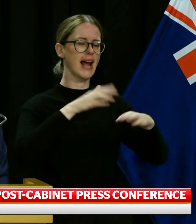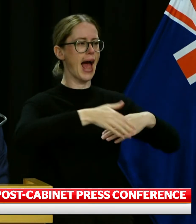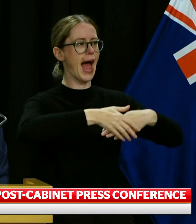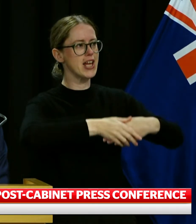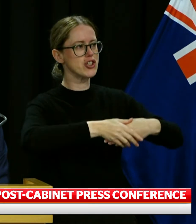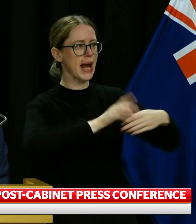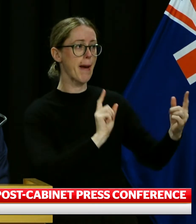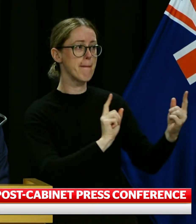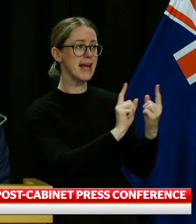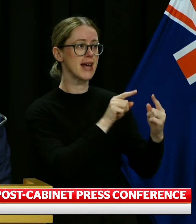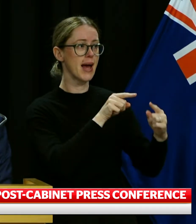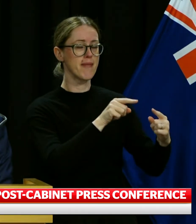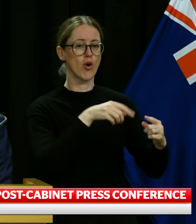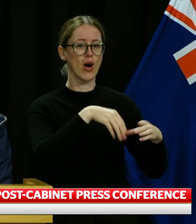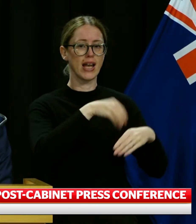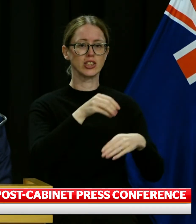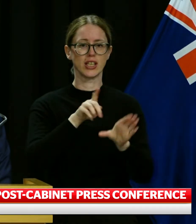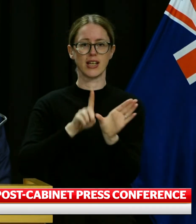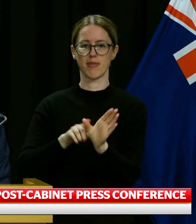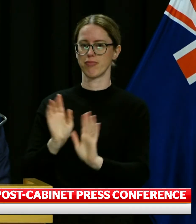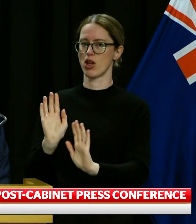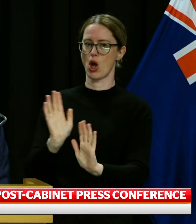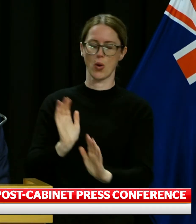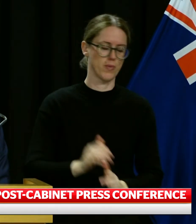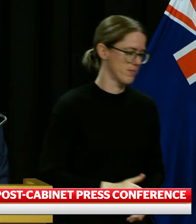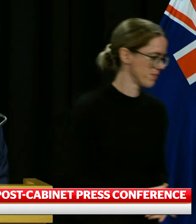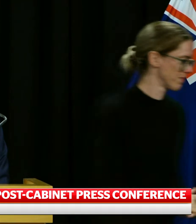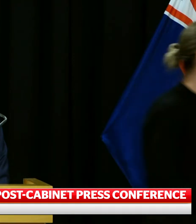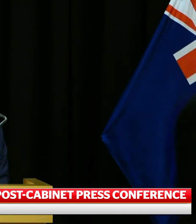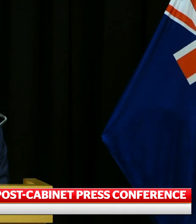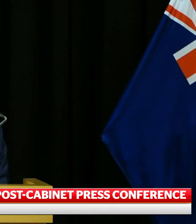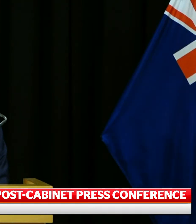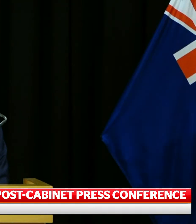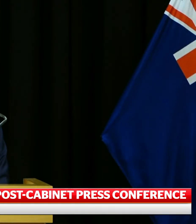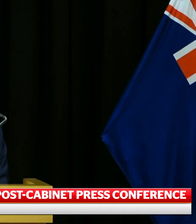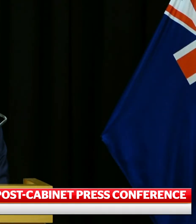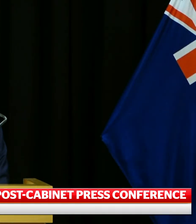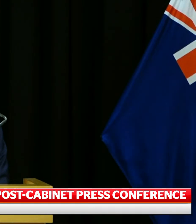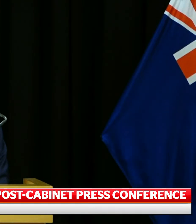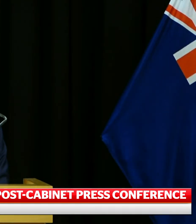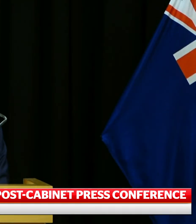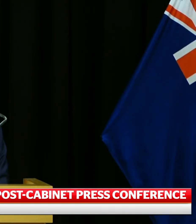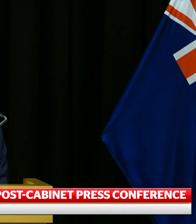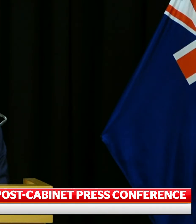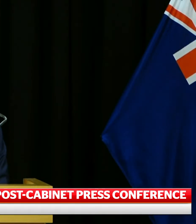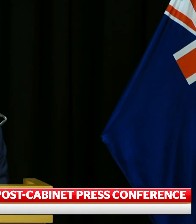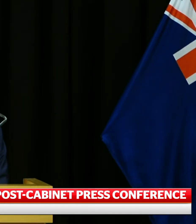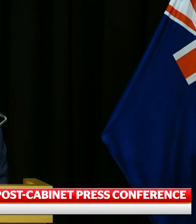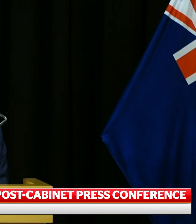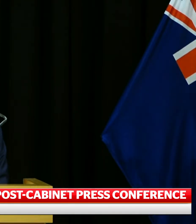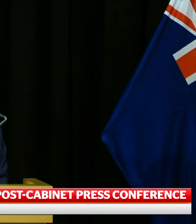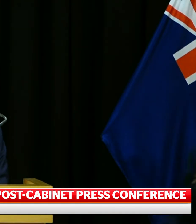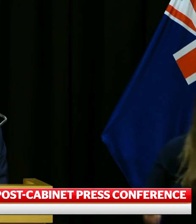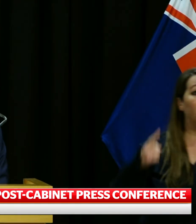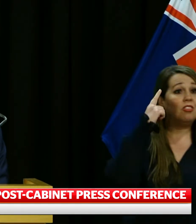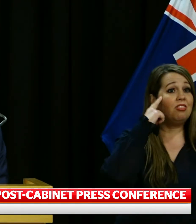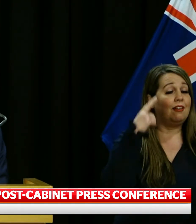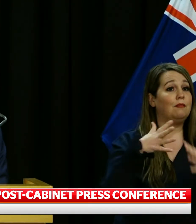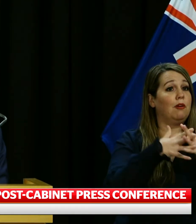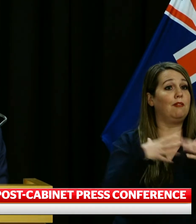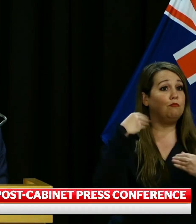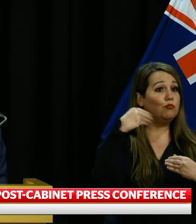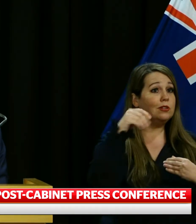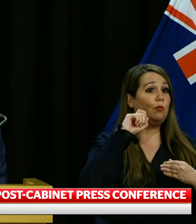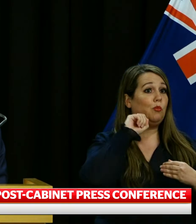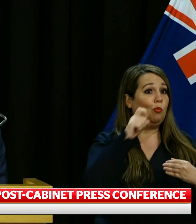year? No. Is there any doubt that he may go? And if he doesn't go, would you still go to